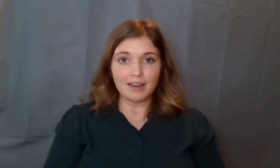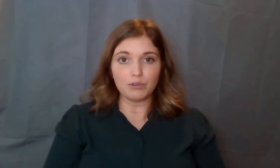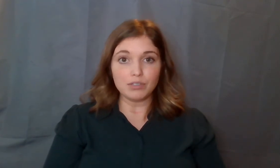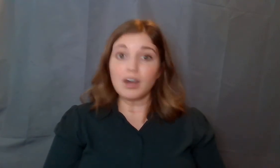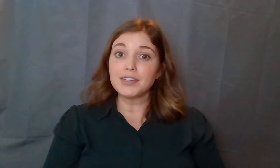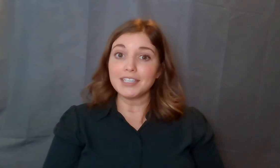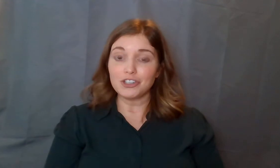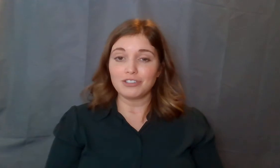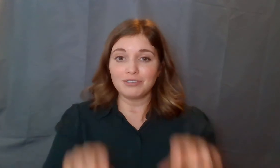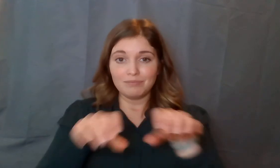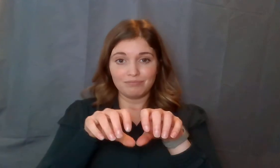for sausage.